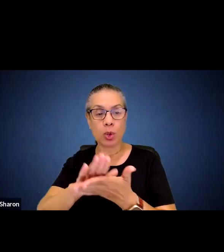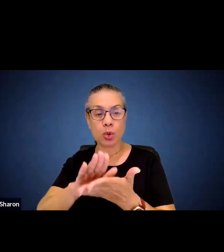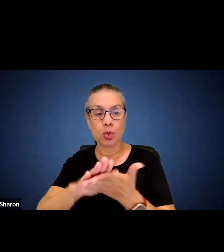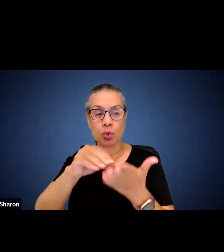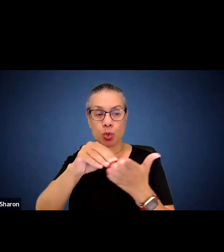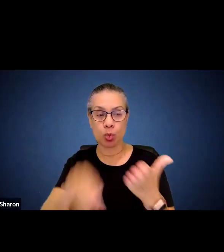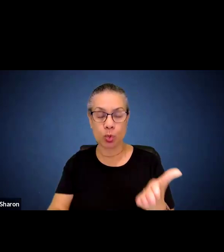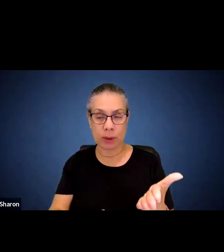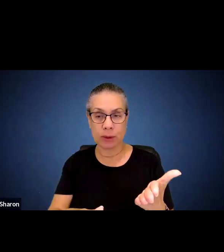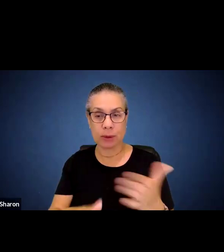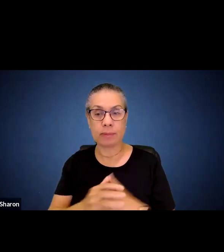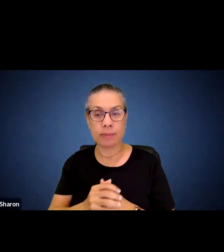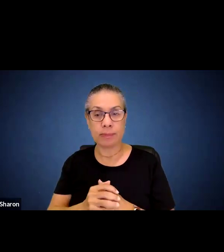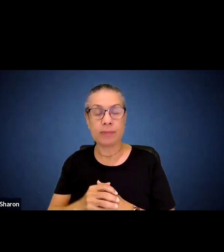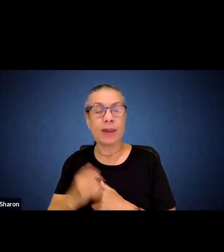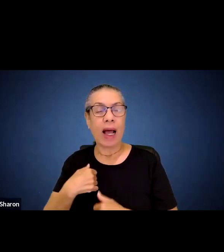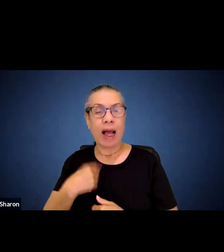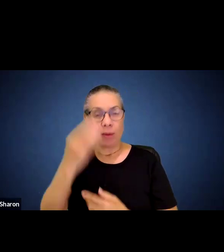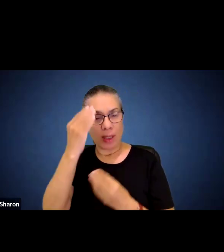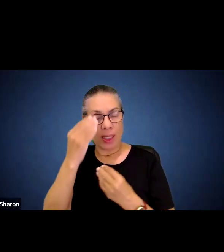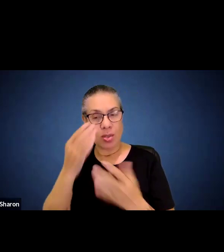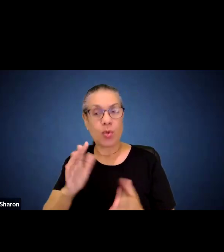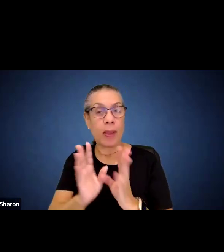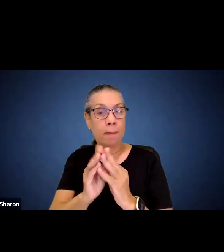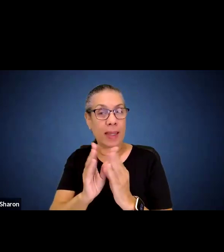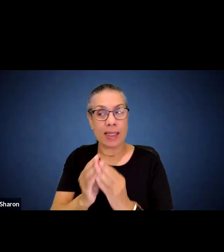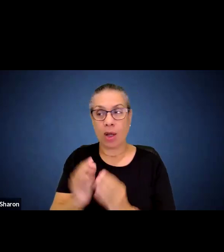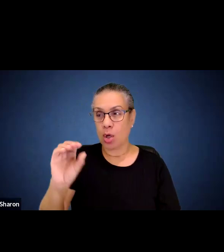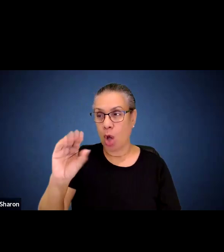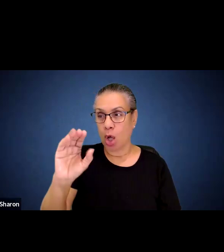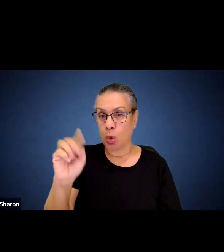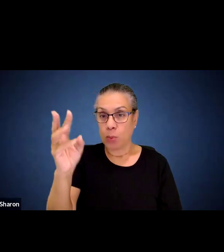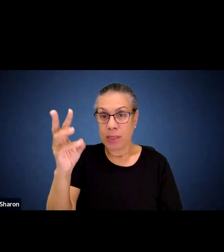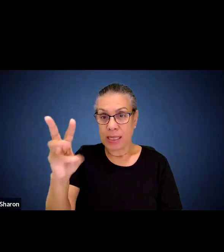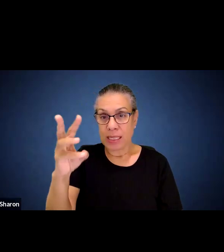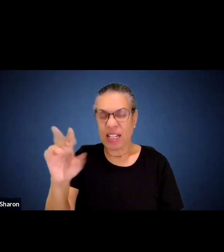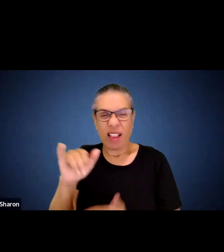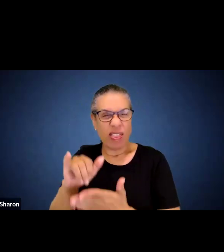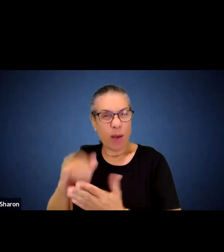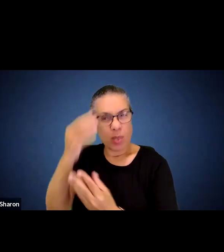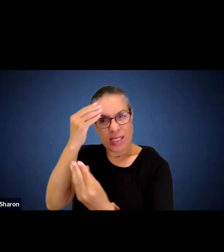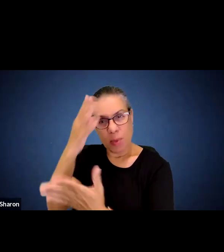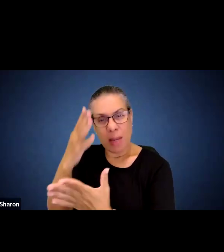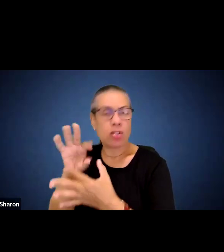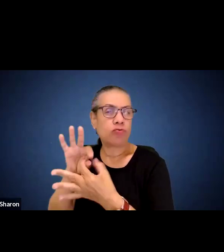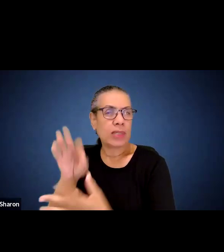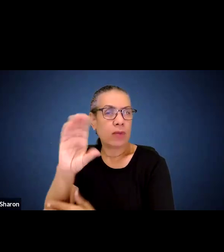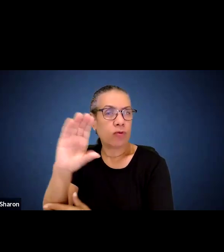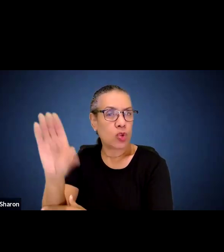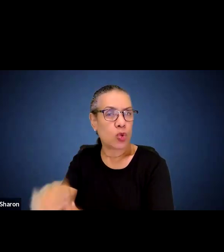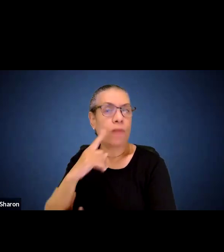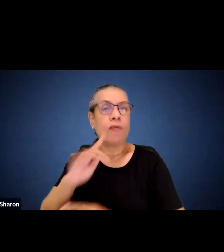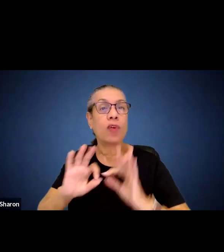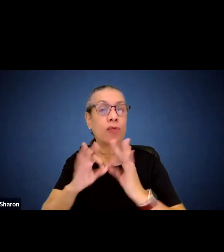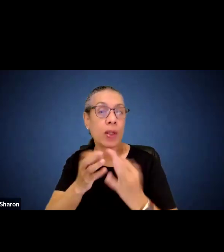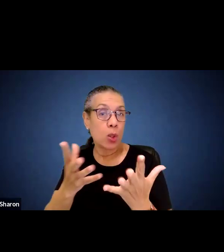I wanted to let you know that I attended the meeting on October 16th, which was the information session over Zoom for families who are